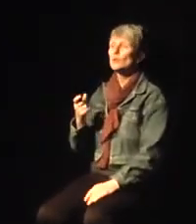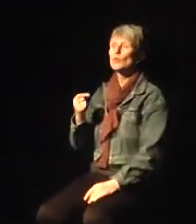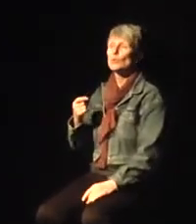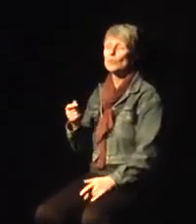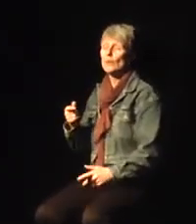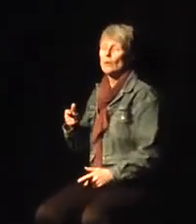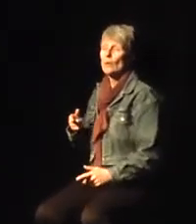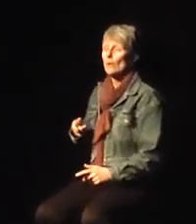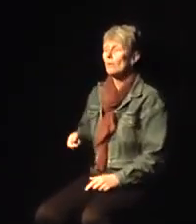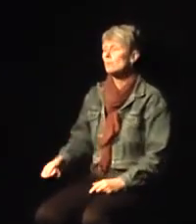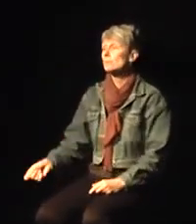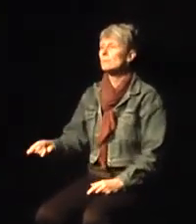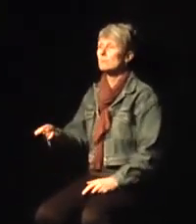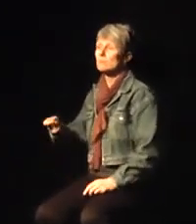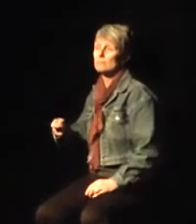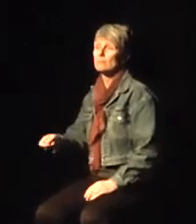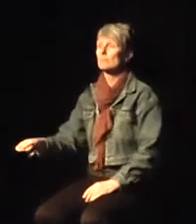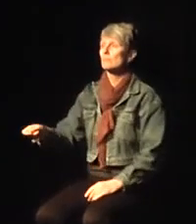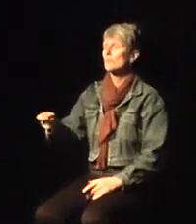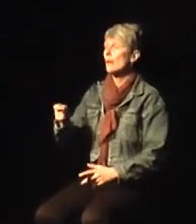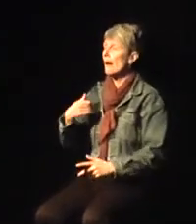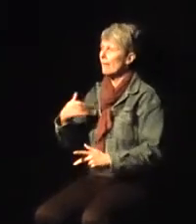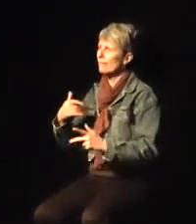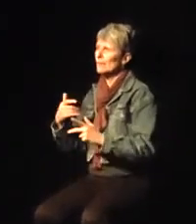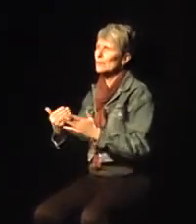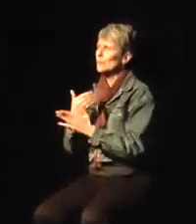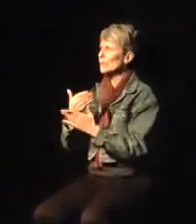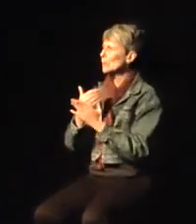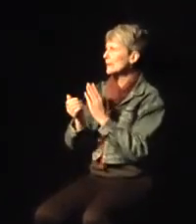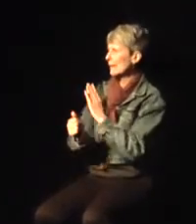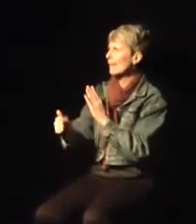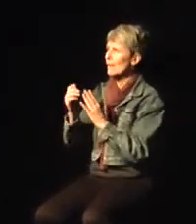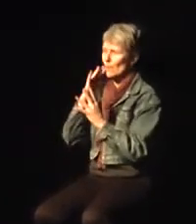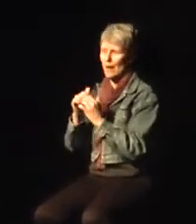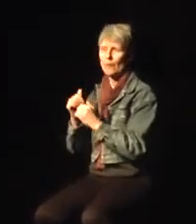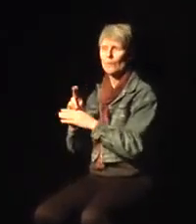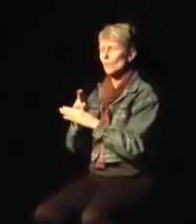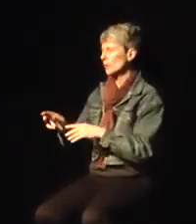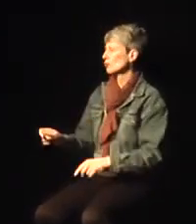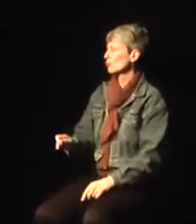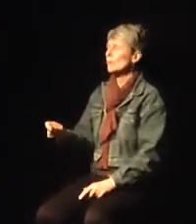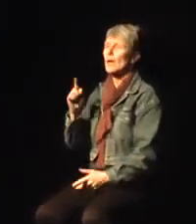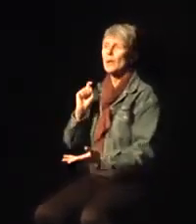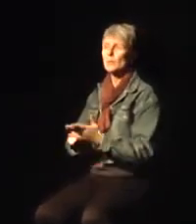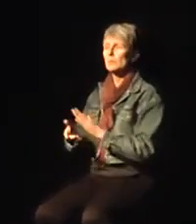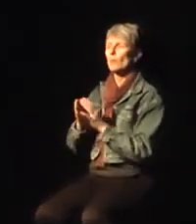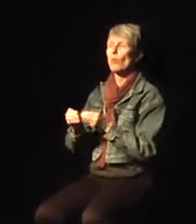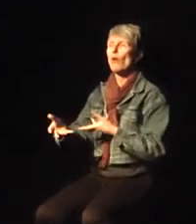cane, extroverting through it, and with the skills I've developed in my life, I walk with grace and